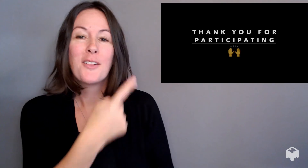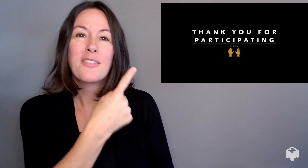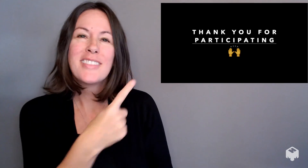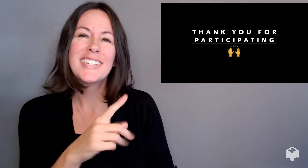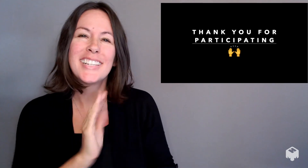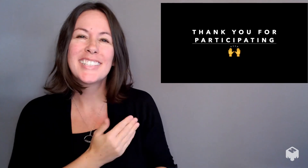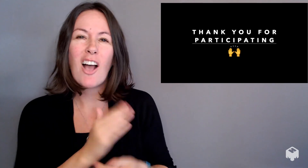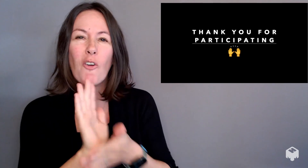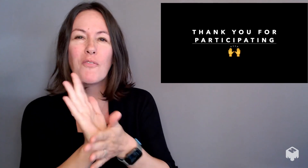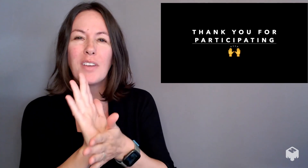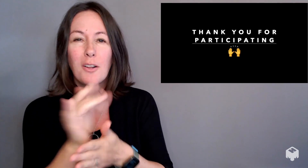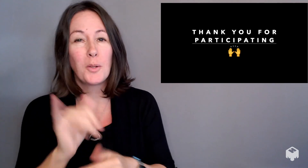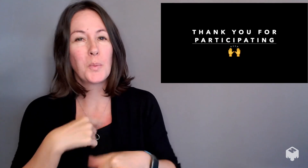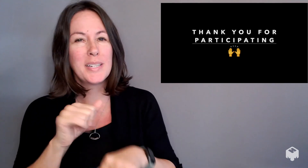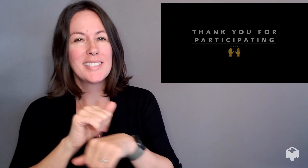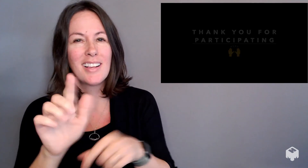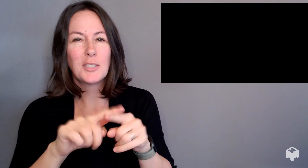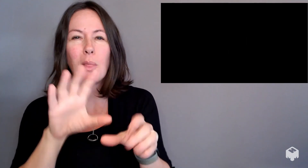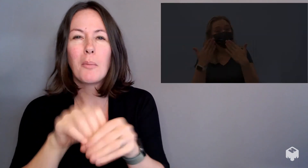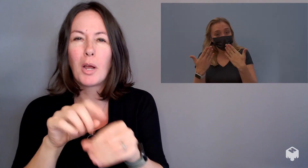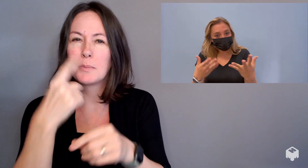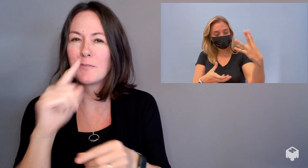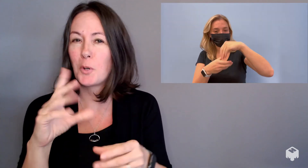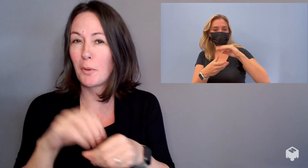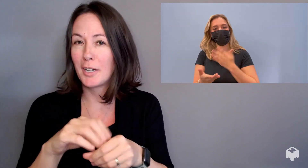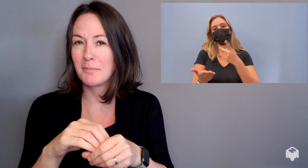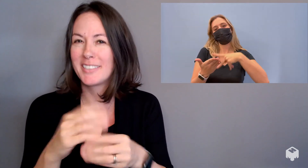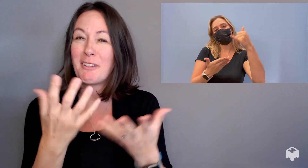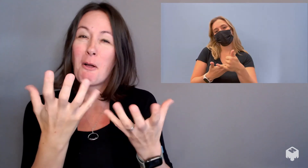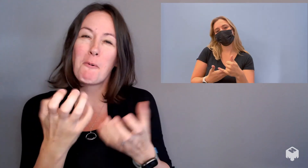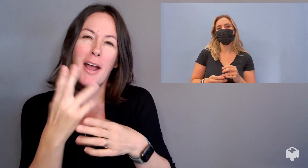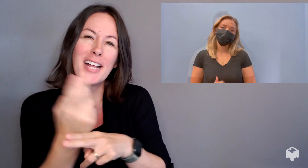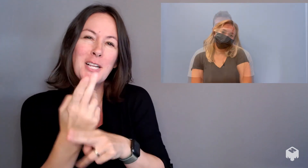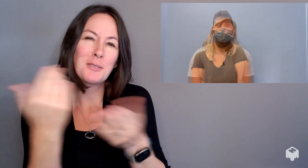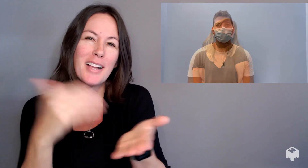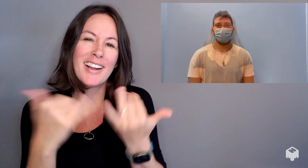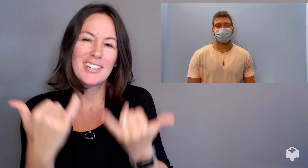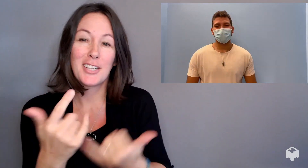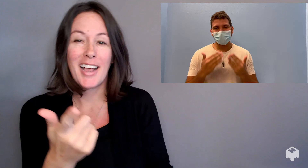And so this is our video that we made to send to participants to thank them for participating. So I'd like to